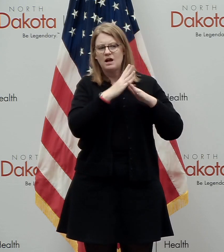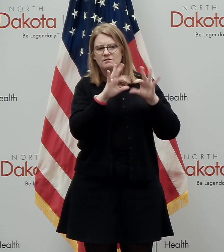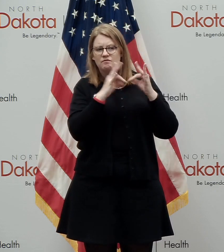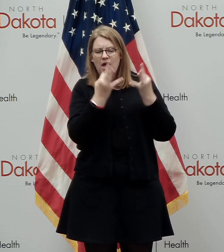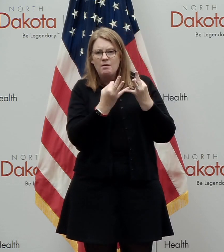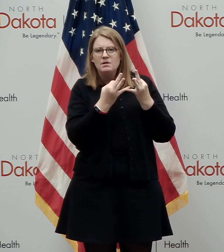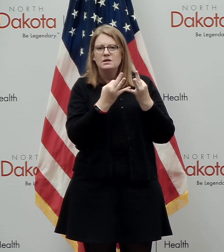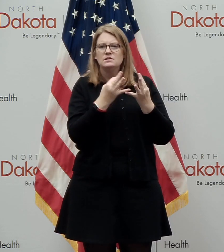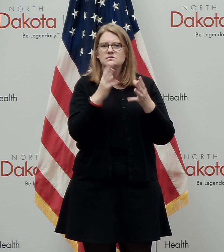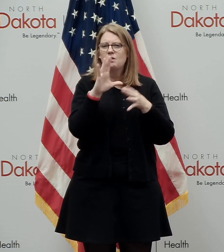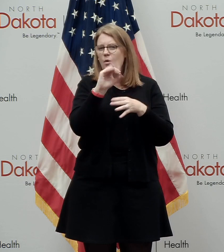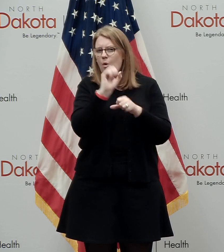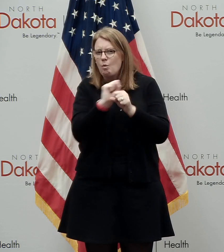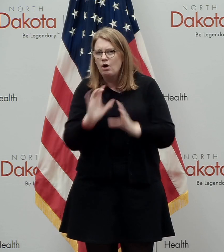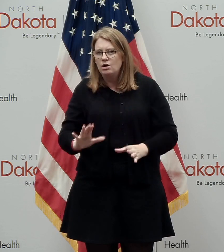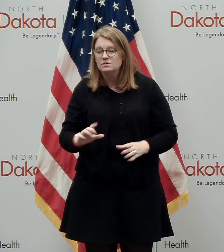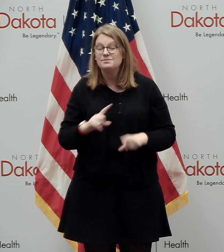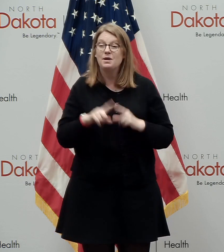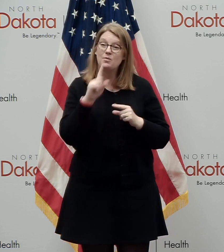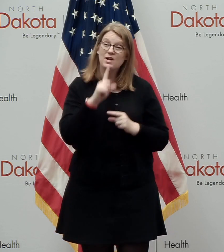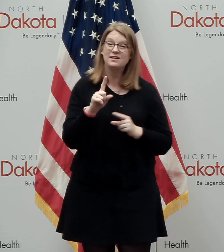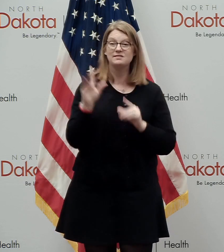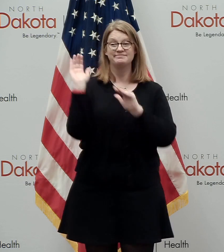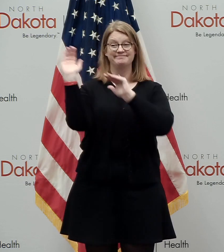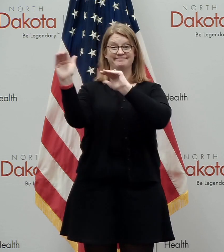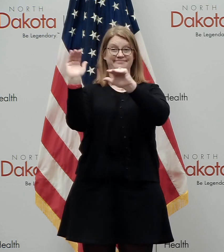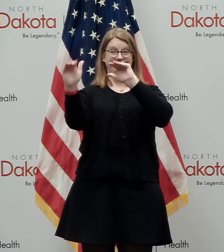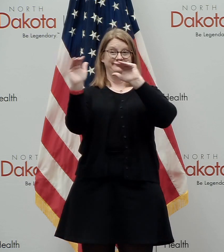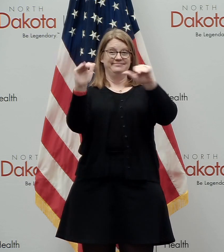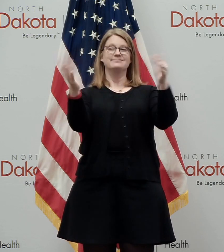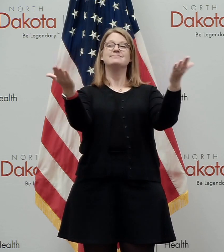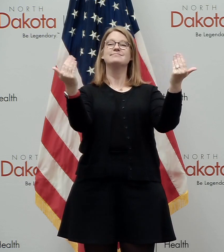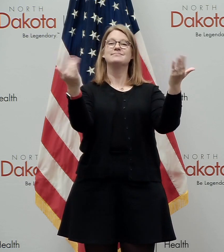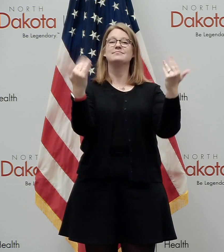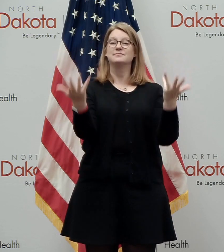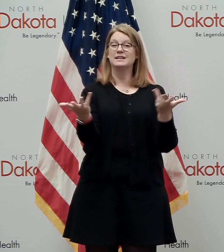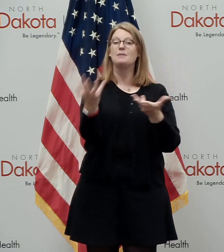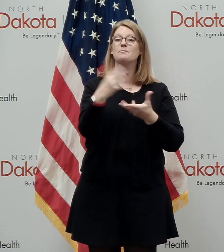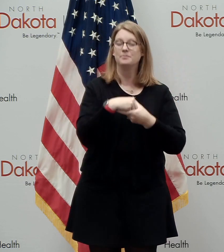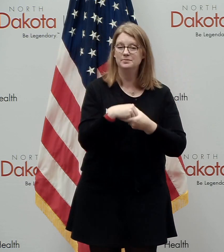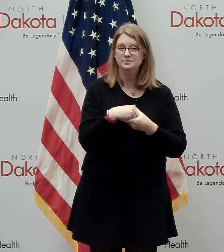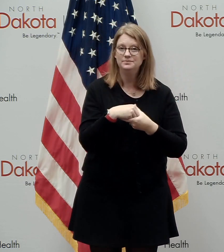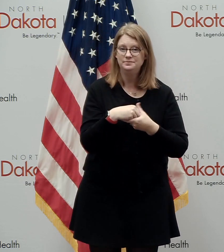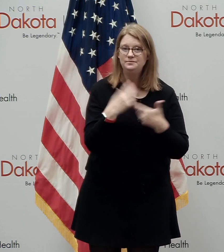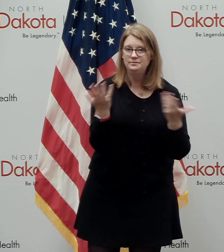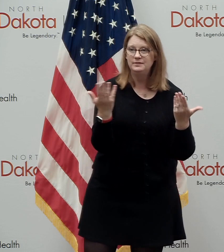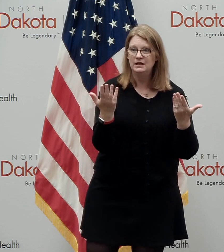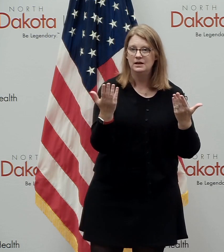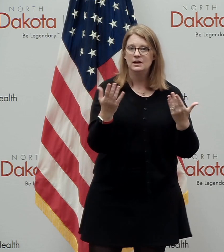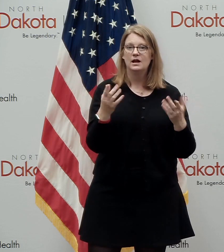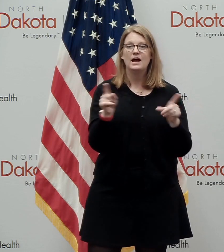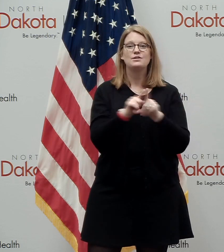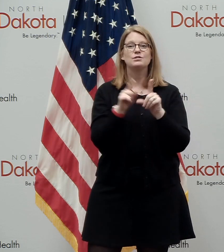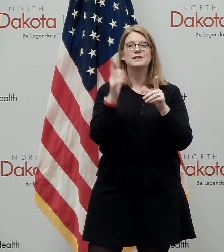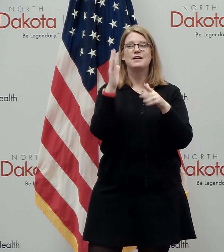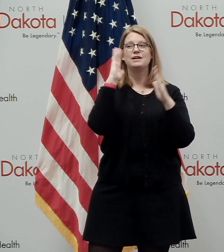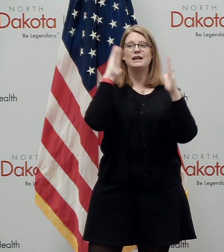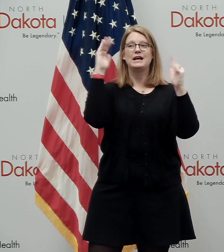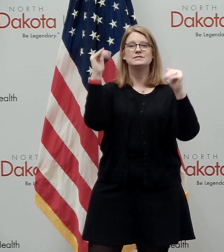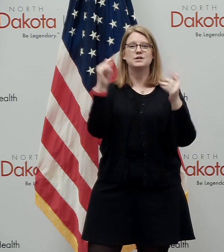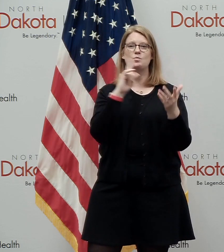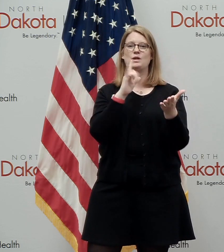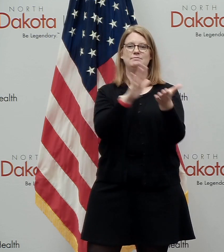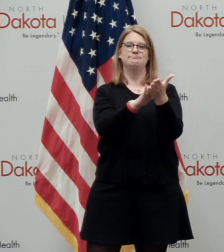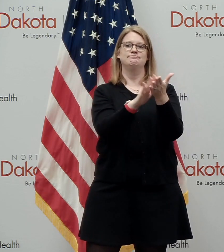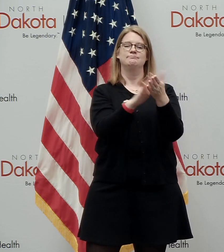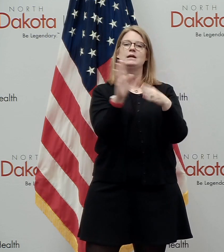we'd like to just invite others to join this effort with empathy and set expectations, including, again, big shout out today